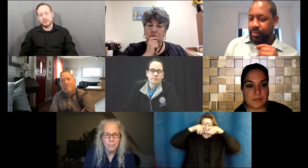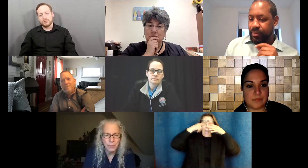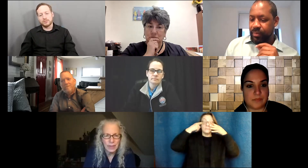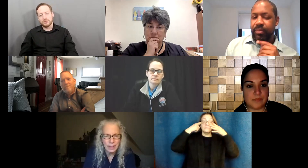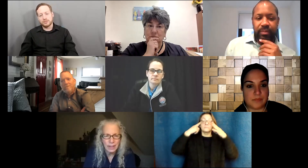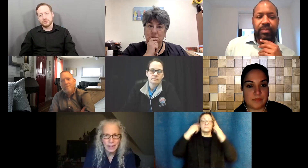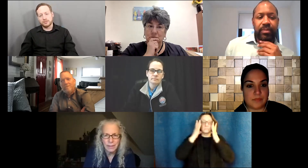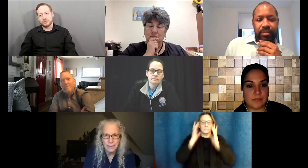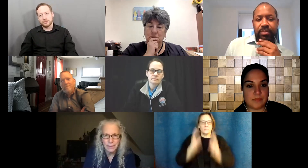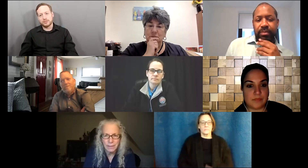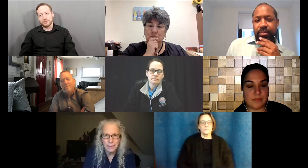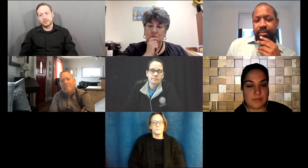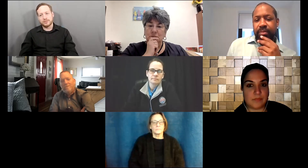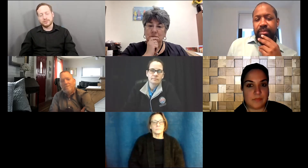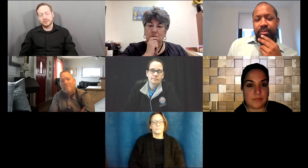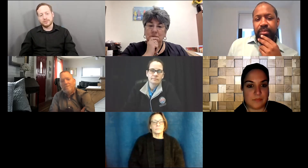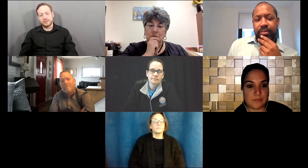comes.